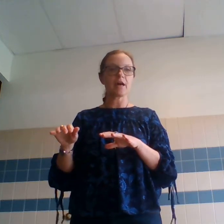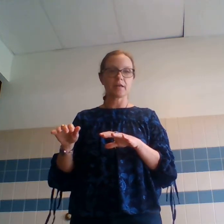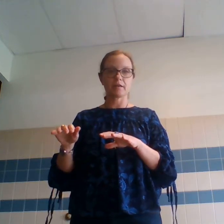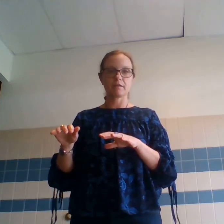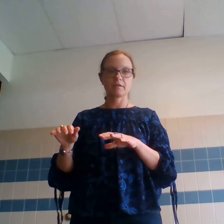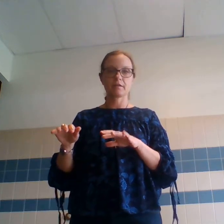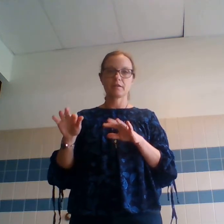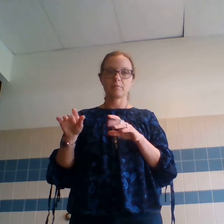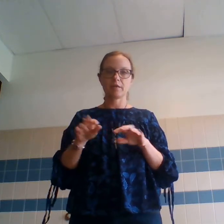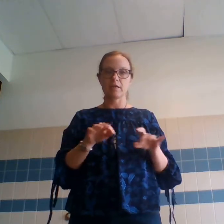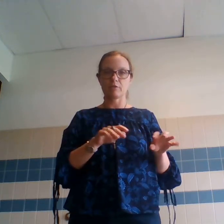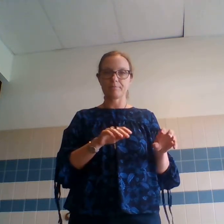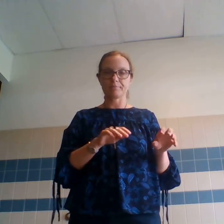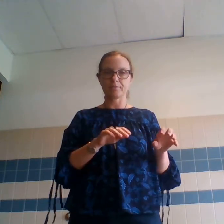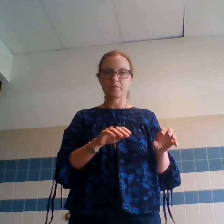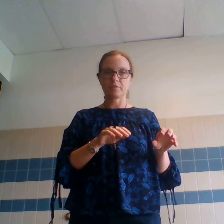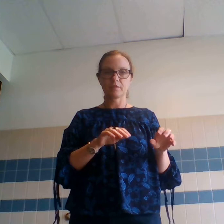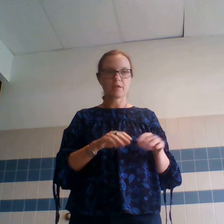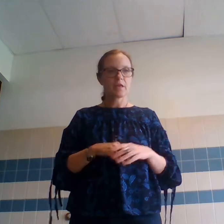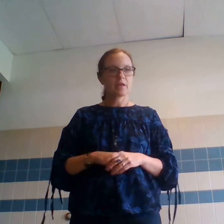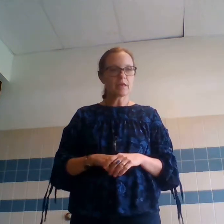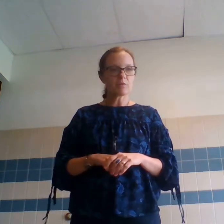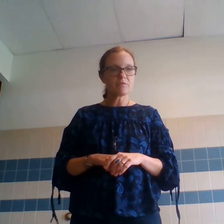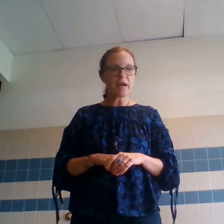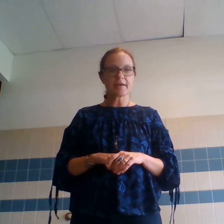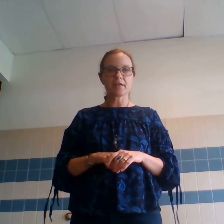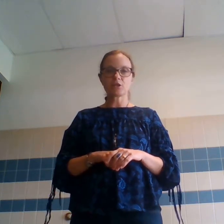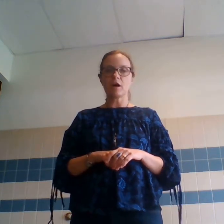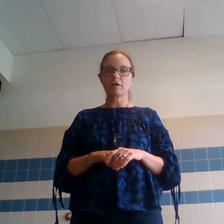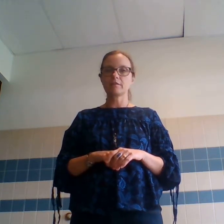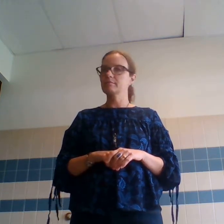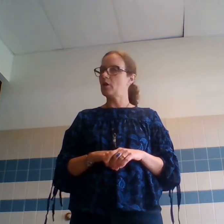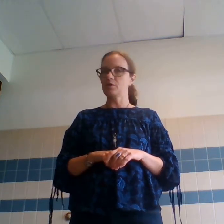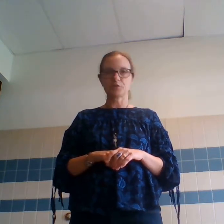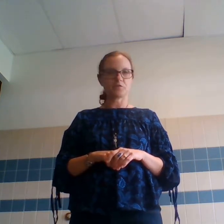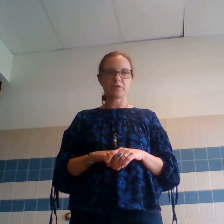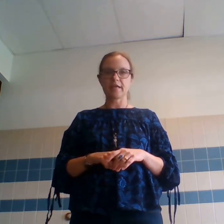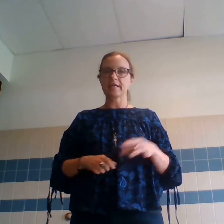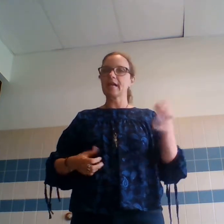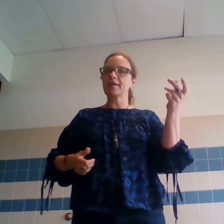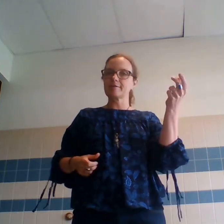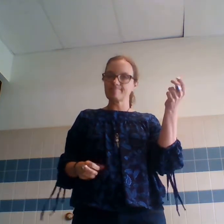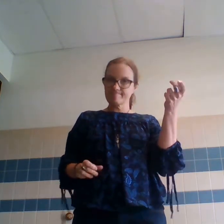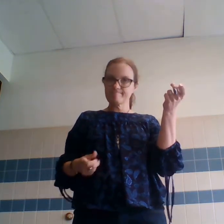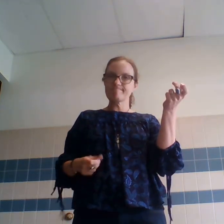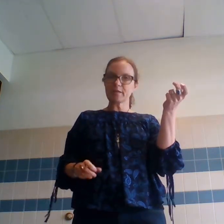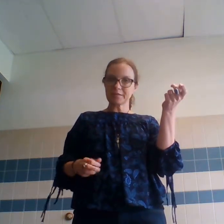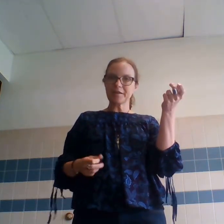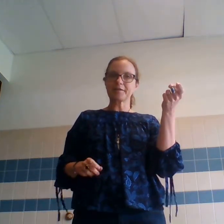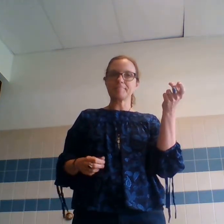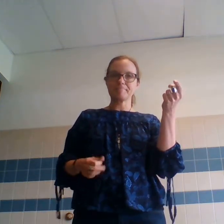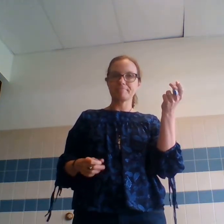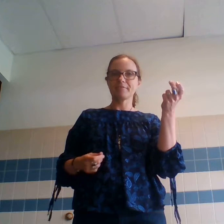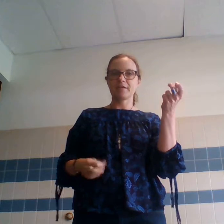iconic. Piano. Then we've got guitar, also very iconic. Guitar.